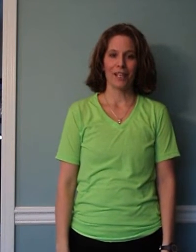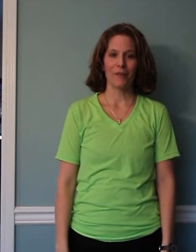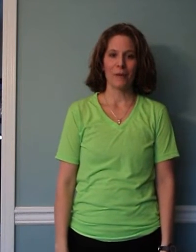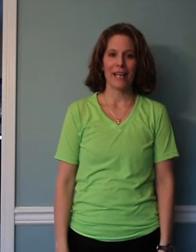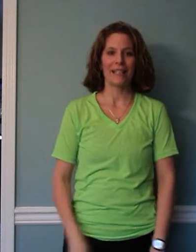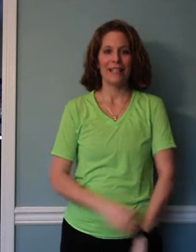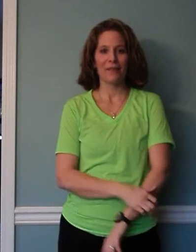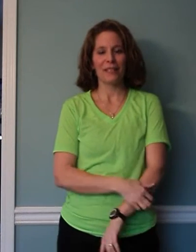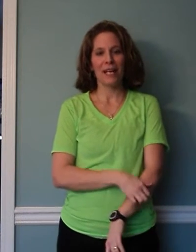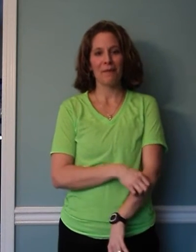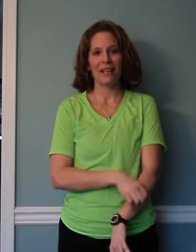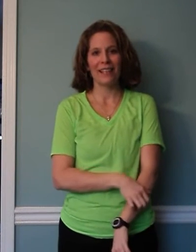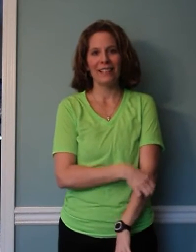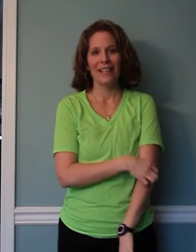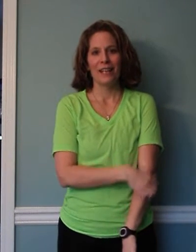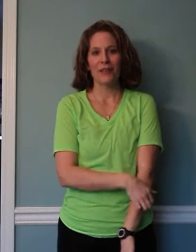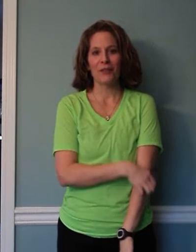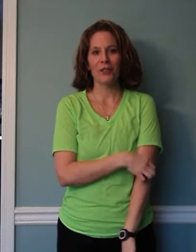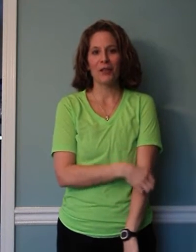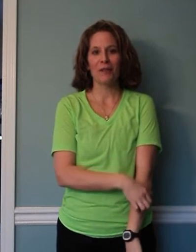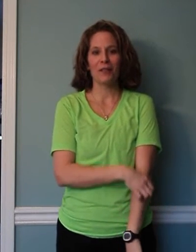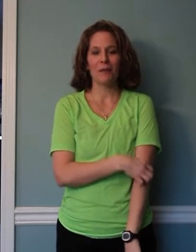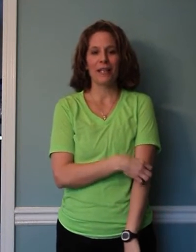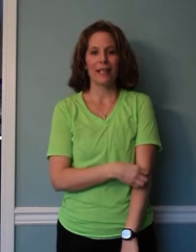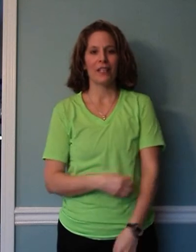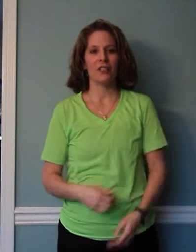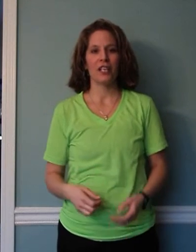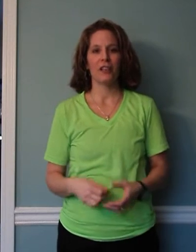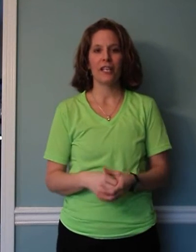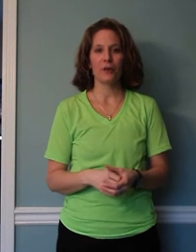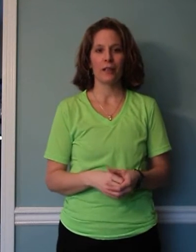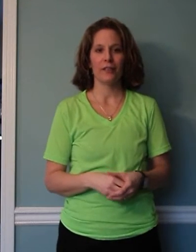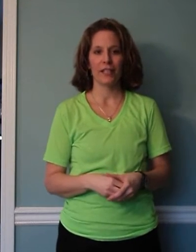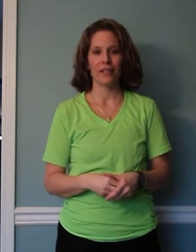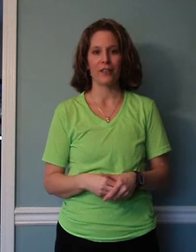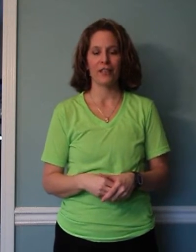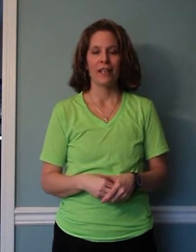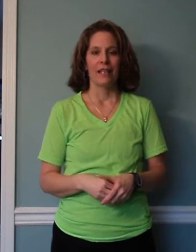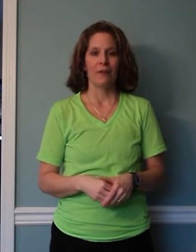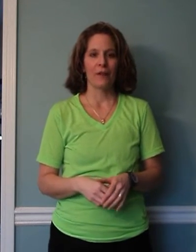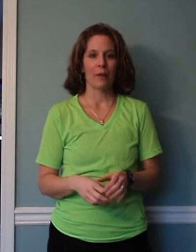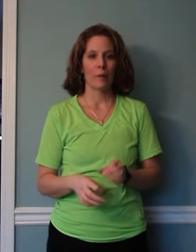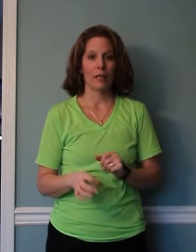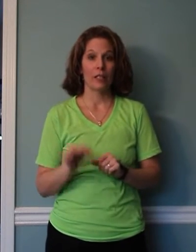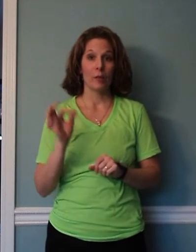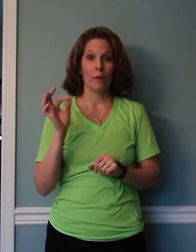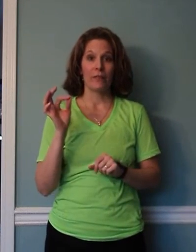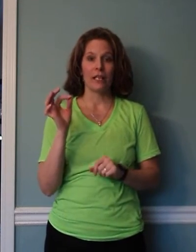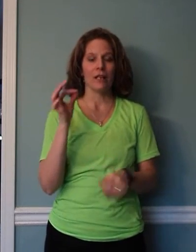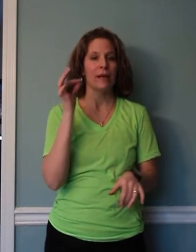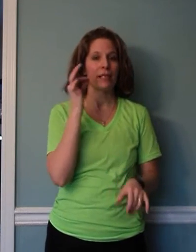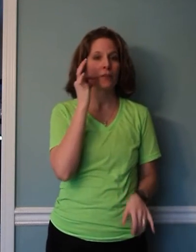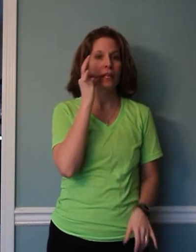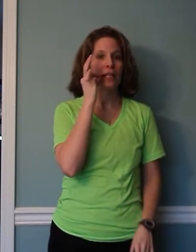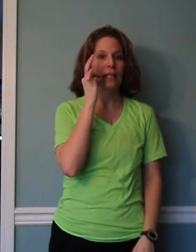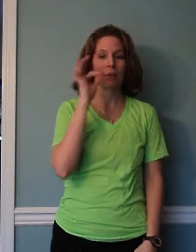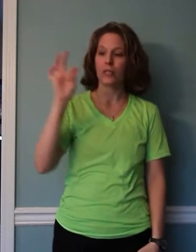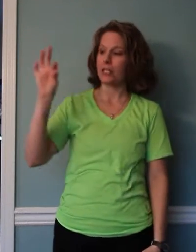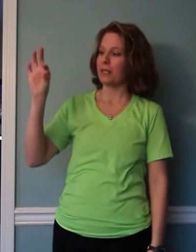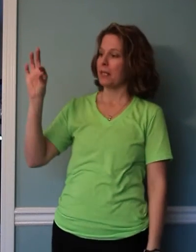there, time for week 18 of the timeline. And the first card of this week is Cherokee Trail of Tears. And for that one, we're going to do what we've done in the past for Indian, which is